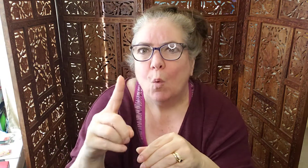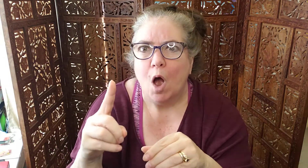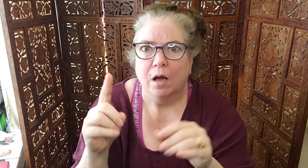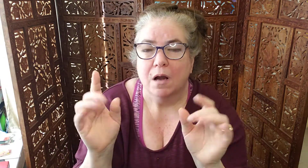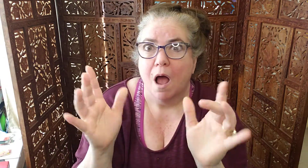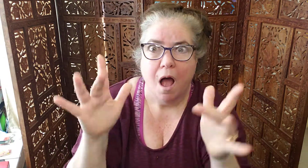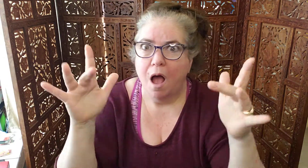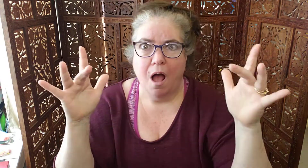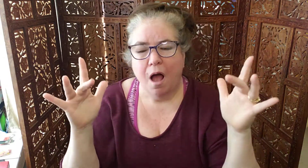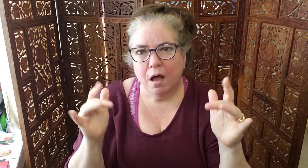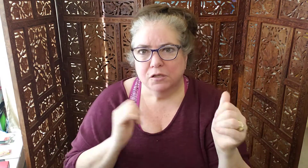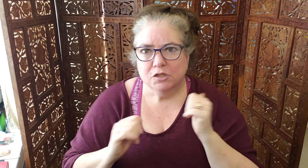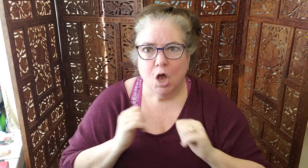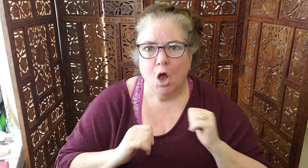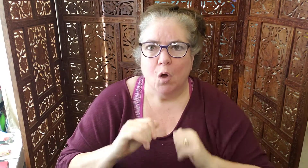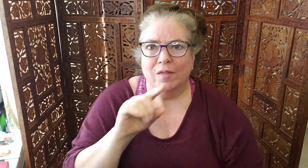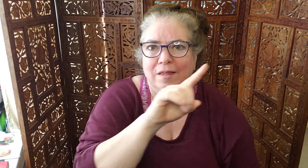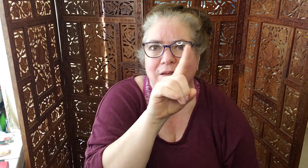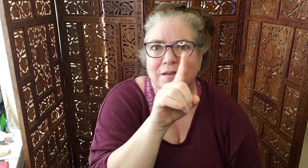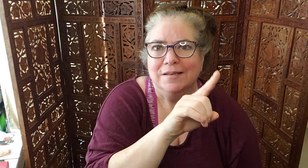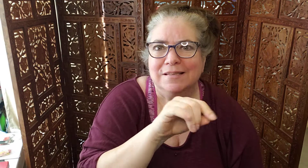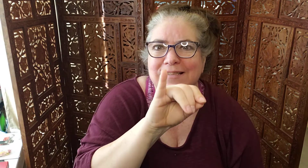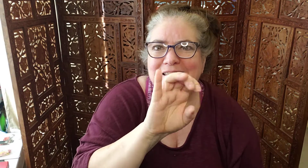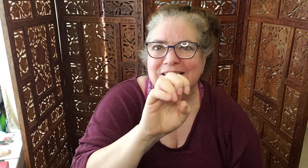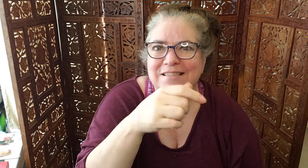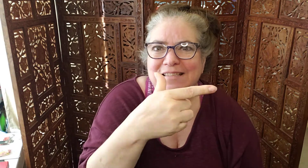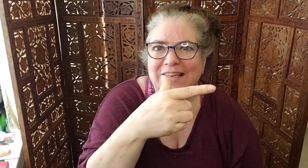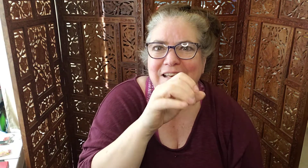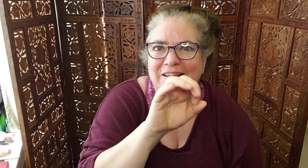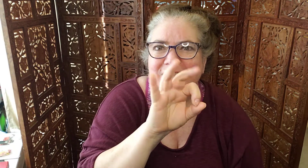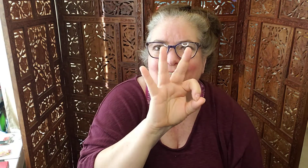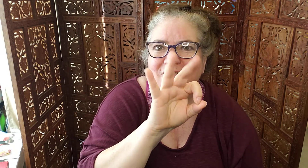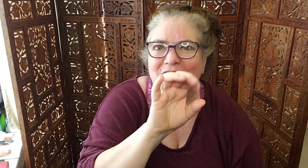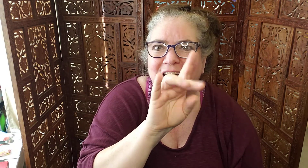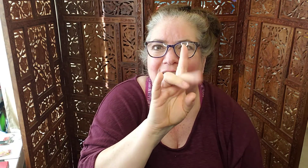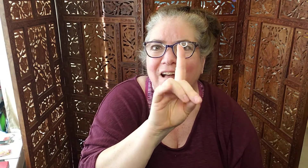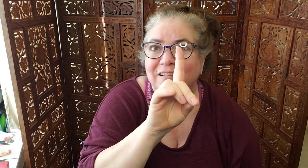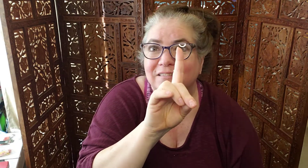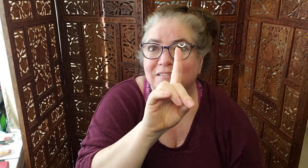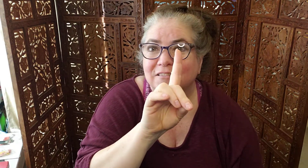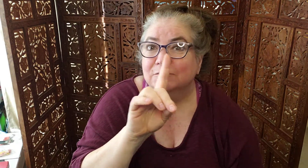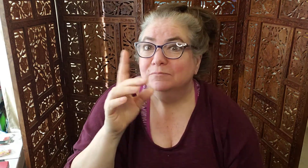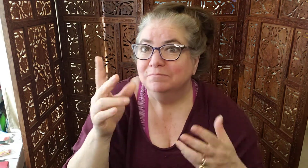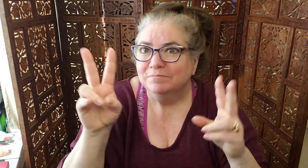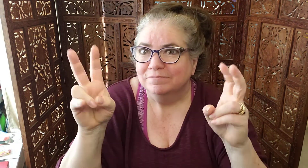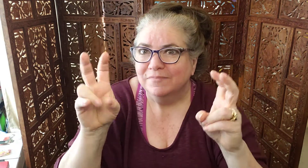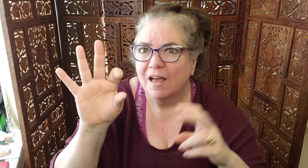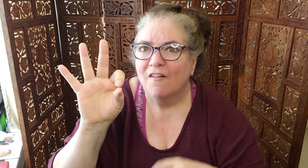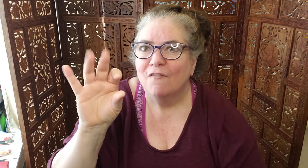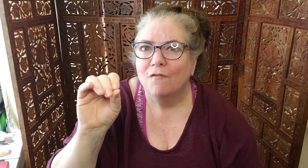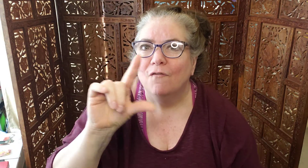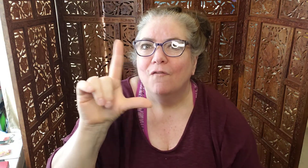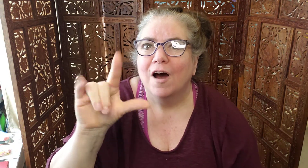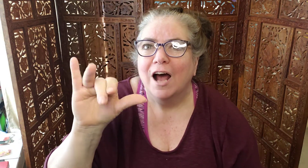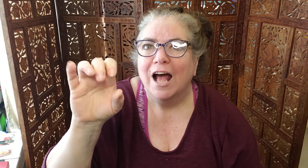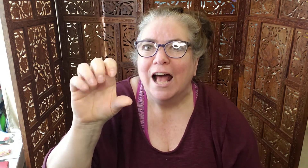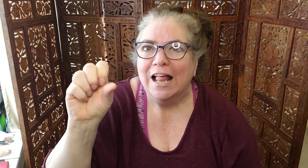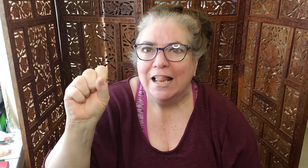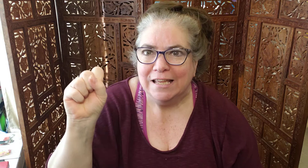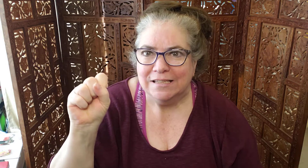extravaganza, the Ziegfeld Follies. We still hear these great stories about his shows